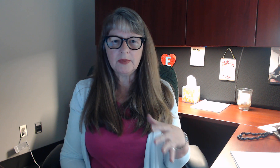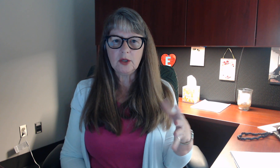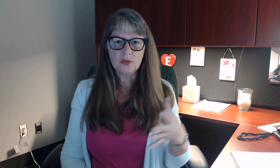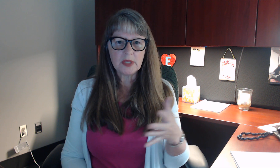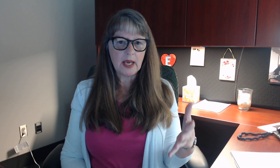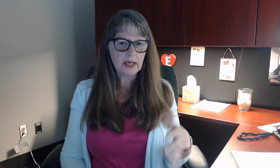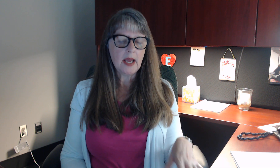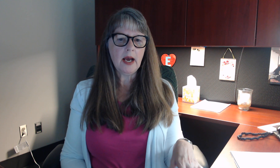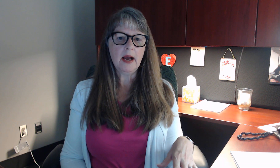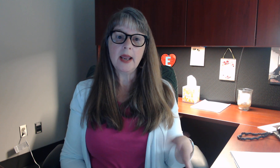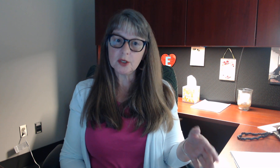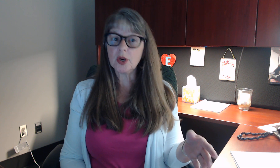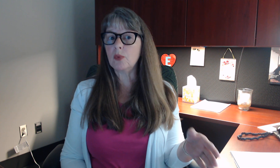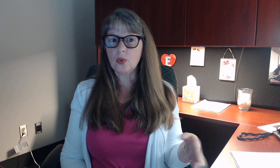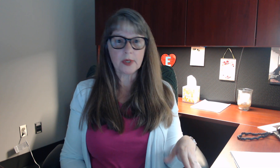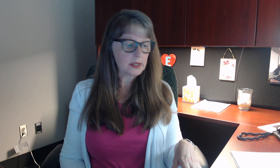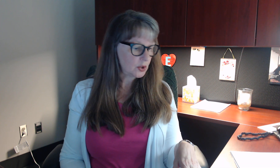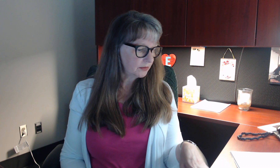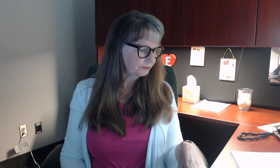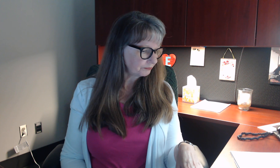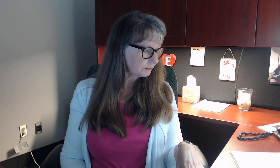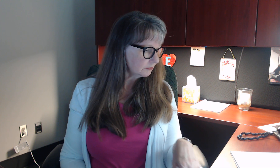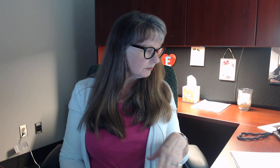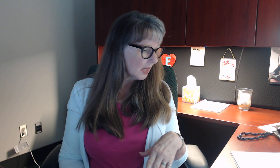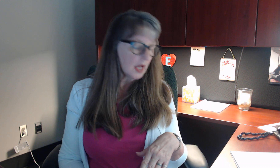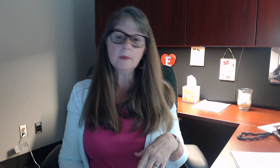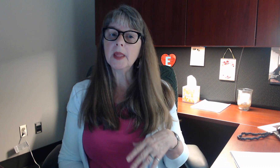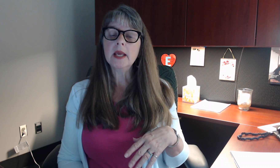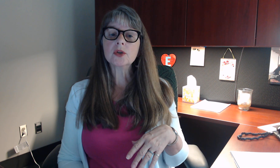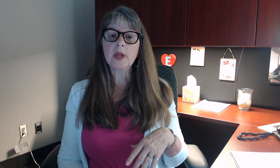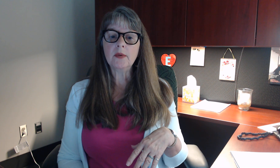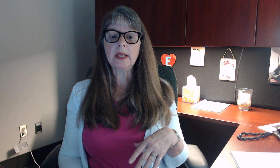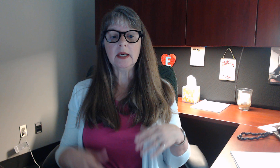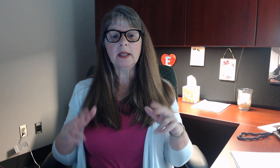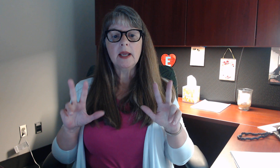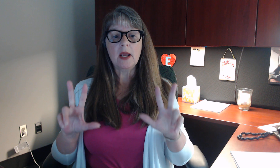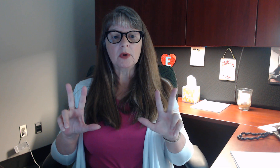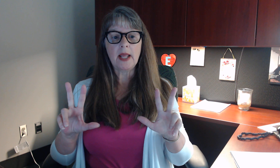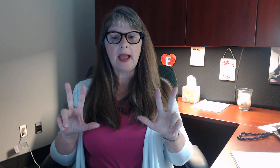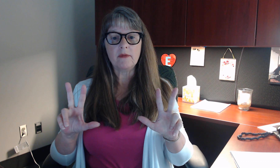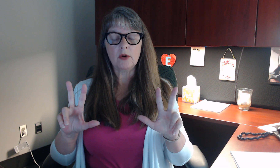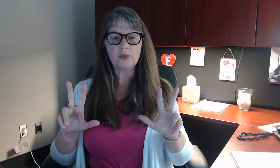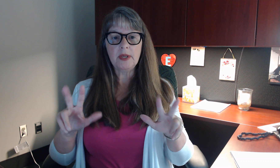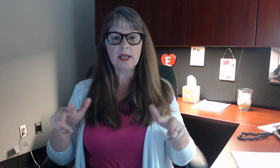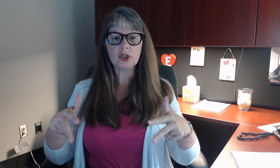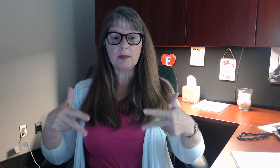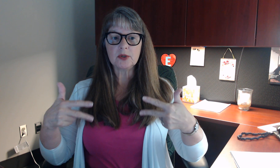use that hand shape or orientation. So now again, we're going to have our 3 hand shapes. They're going to